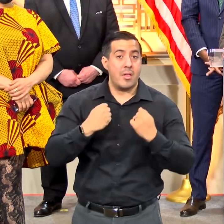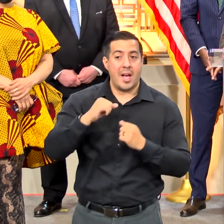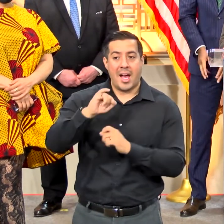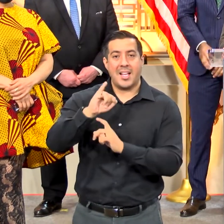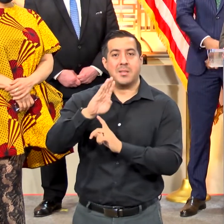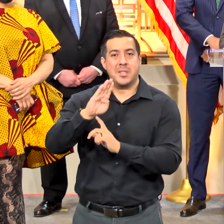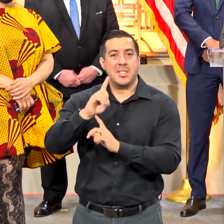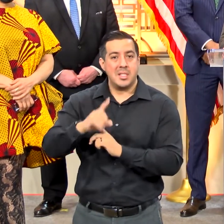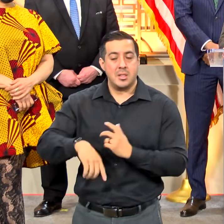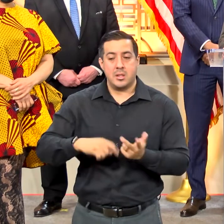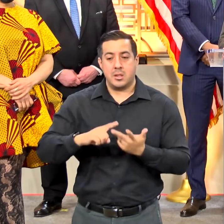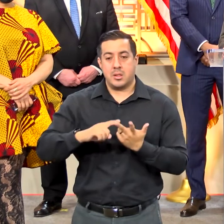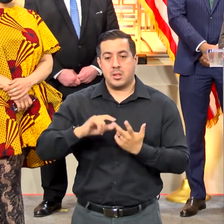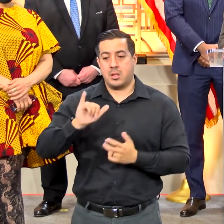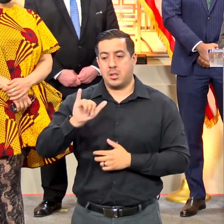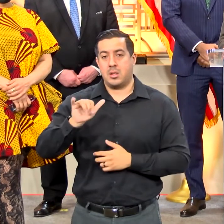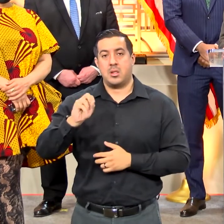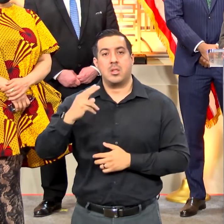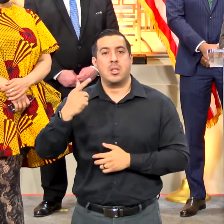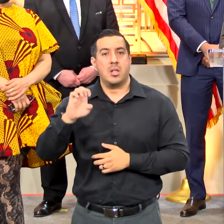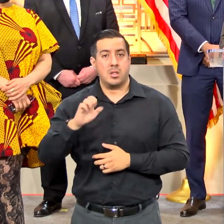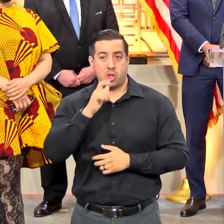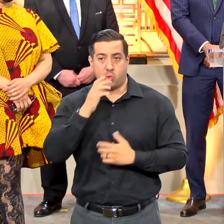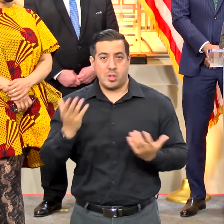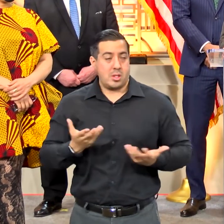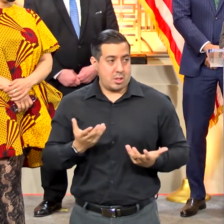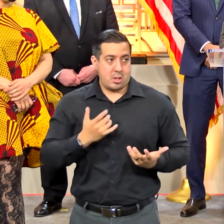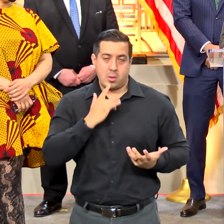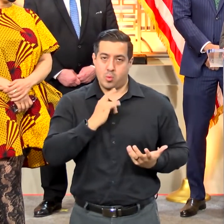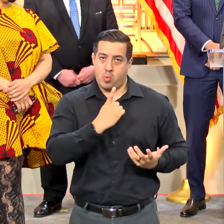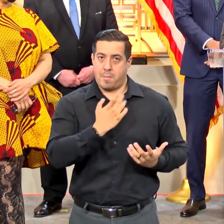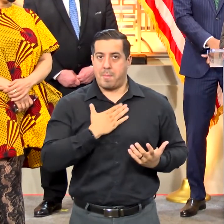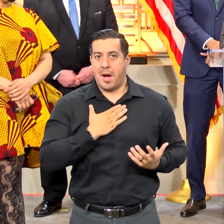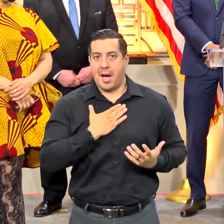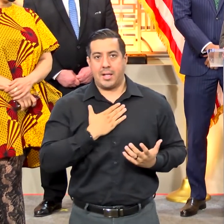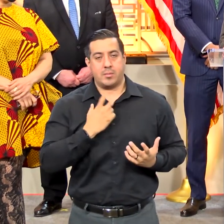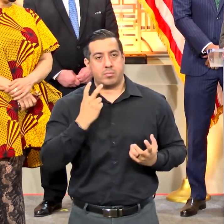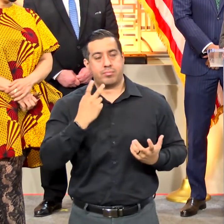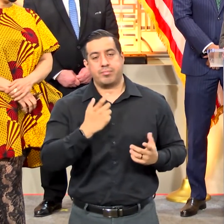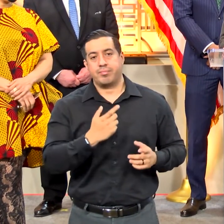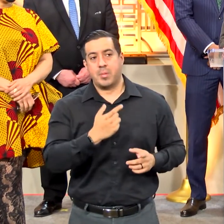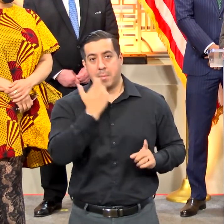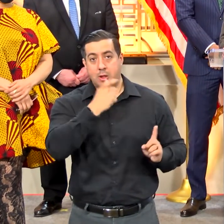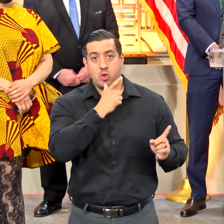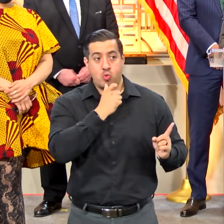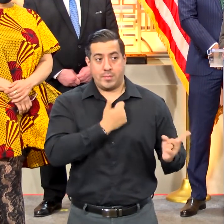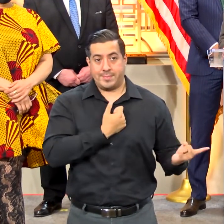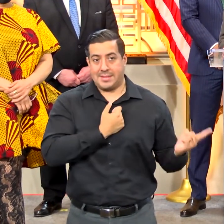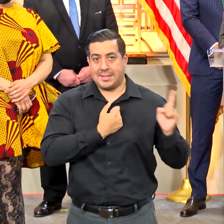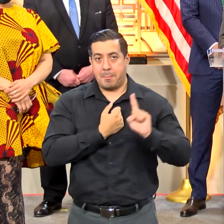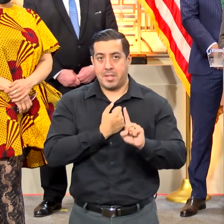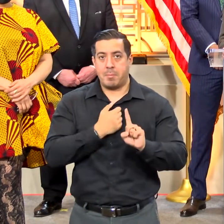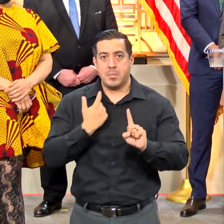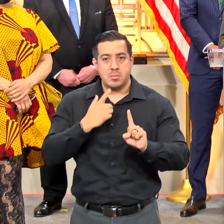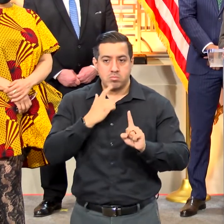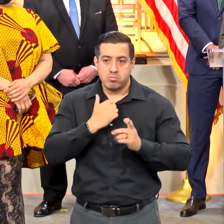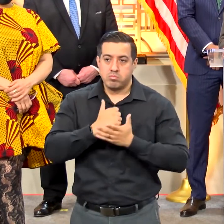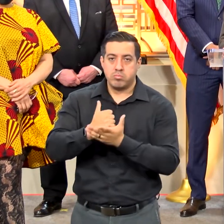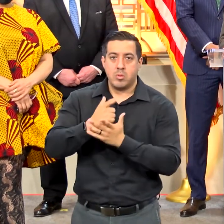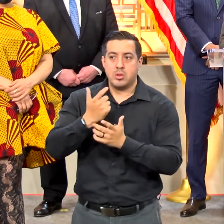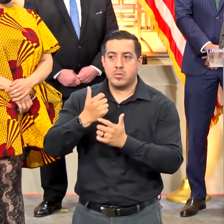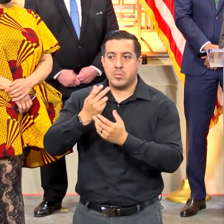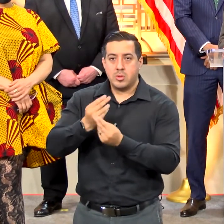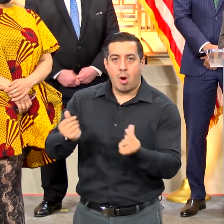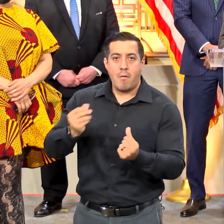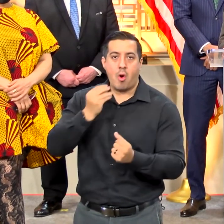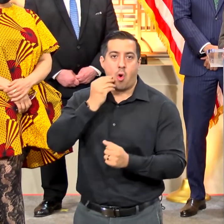IDD. Wayne Young's here. He is one of my heroes because he stepped up to answer the call that we would solve